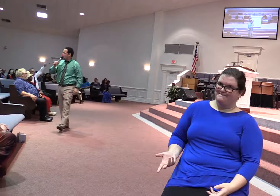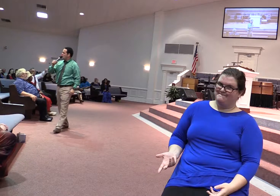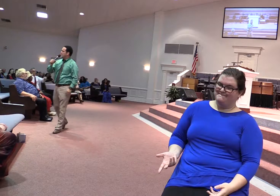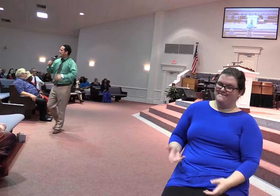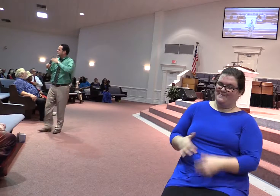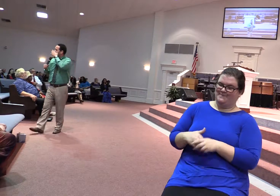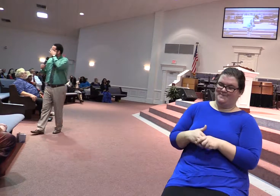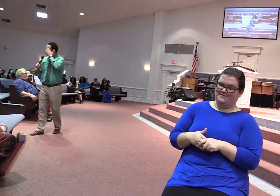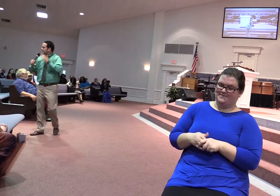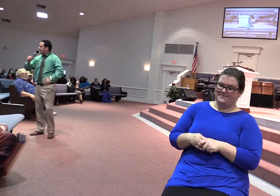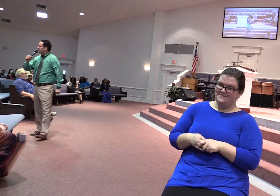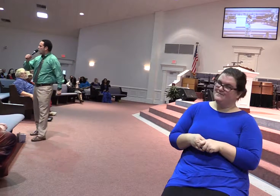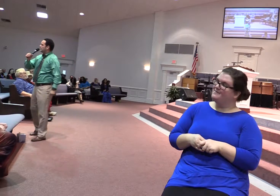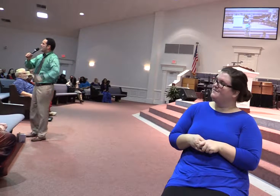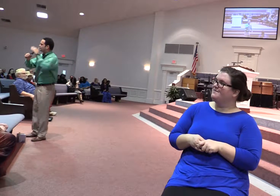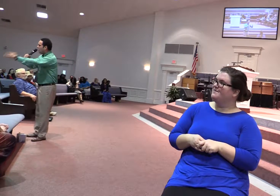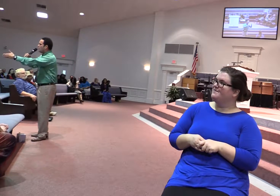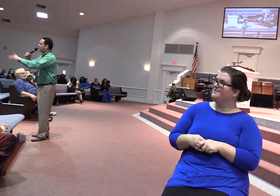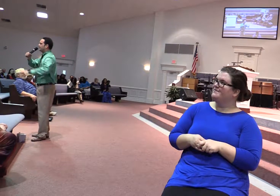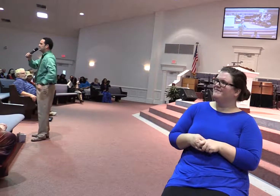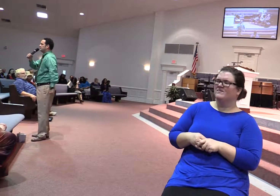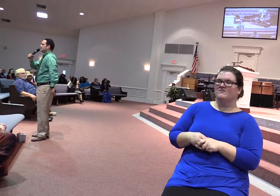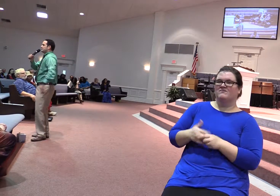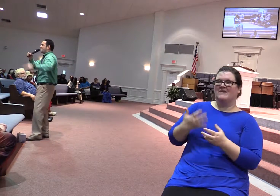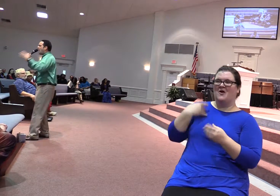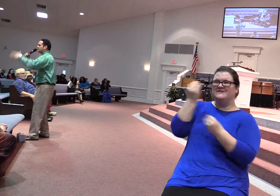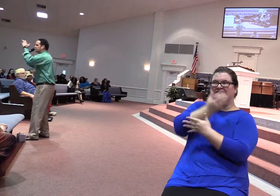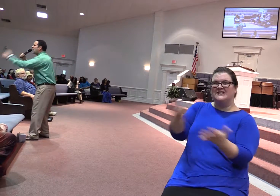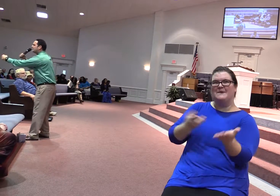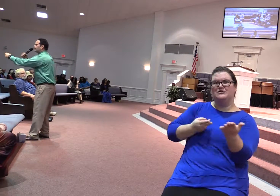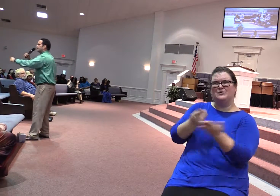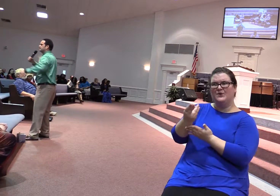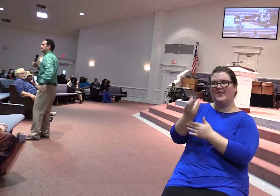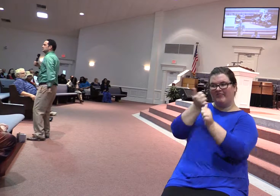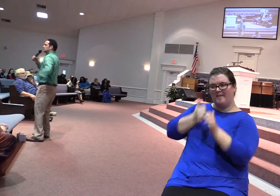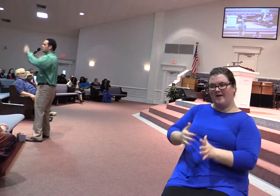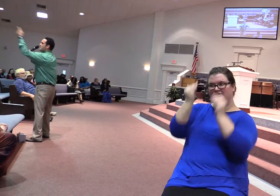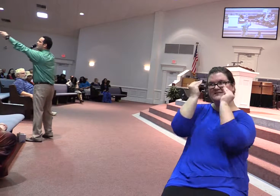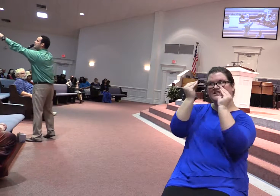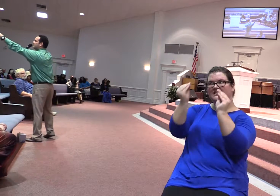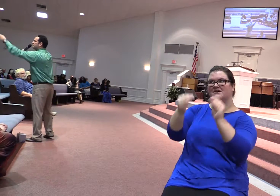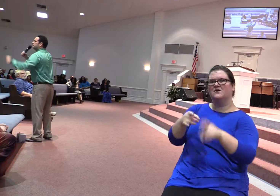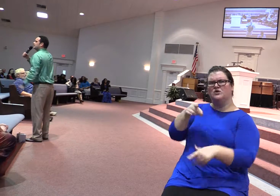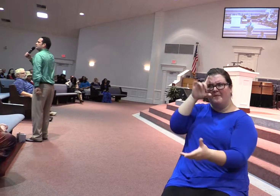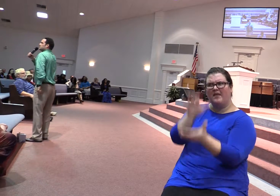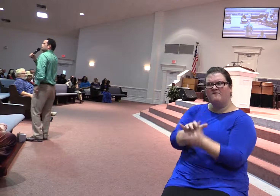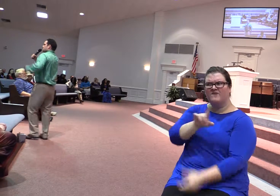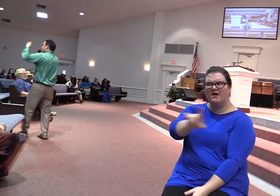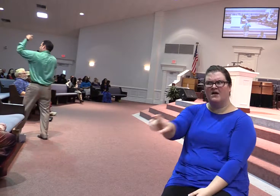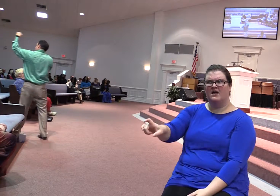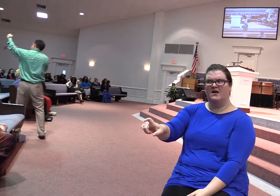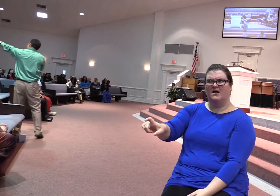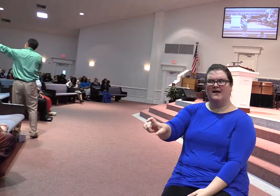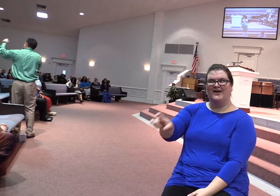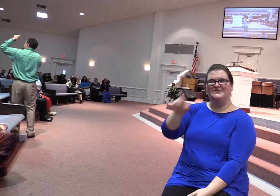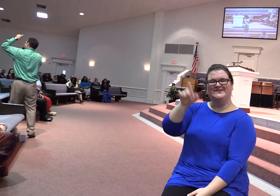Right. Hallelujah. I'm talking about truth. The apostles' doctrine. Right. Do you believe it? You